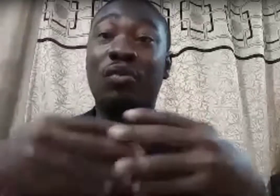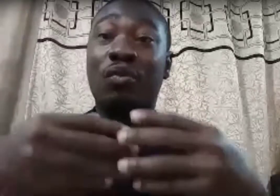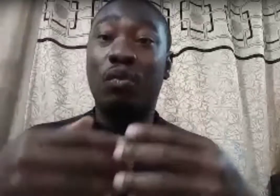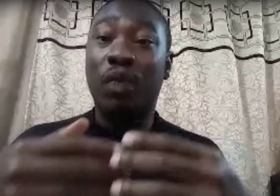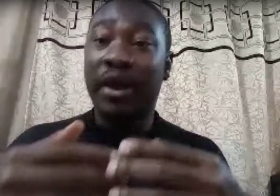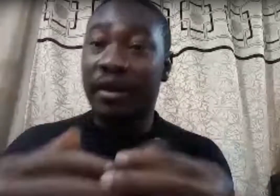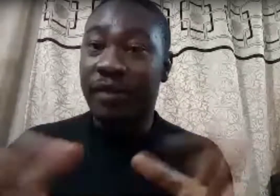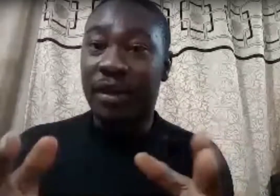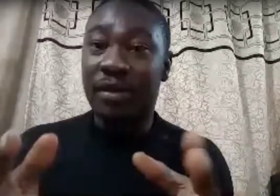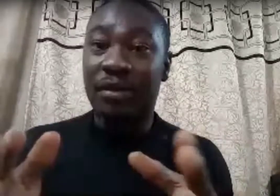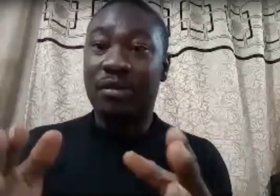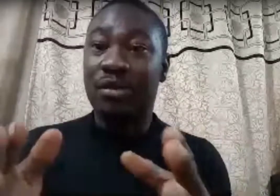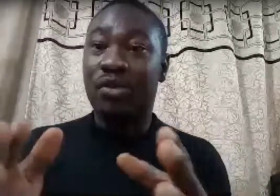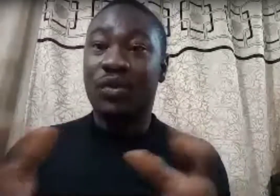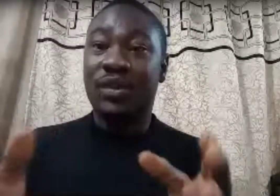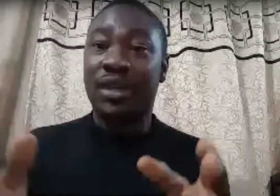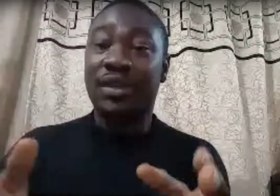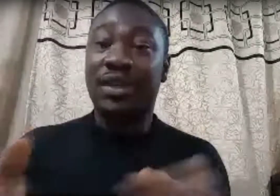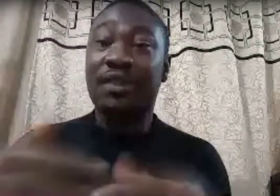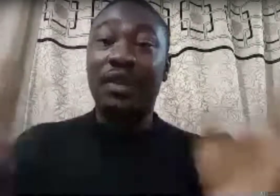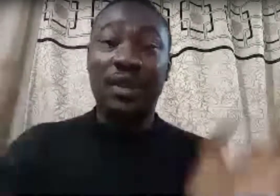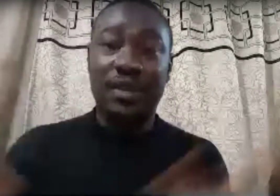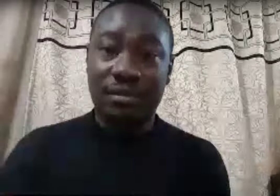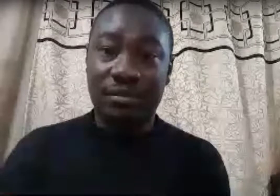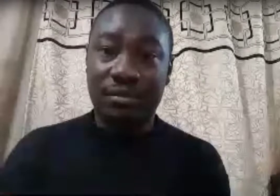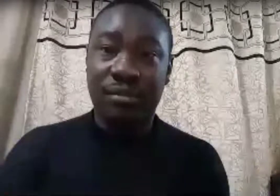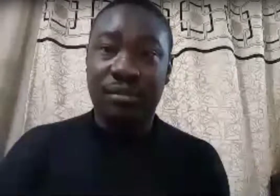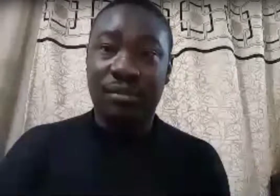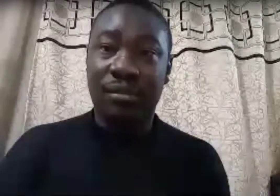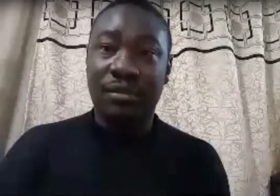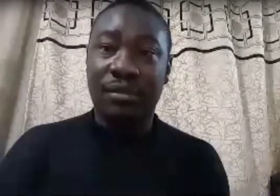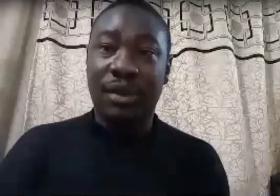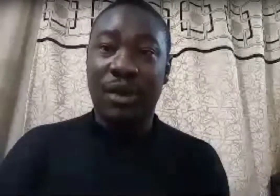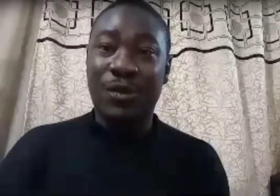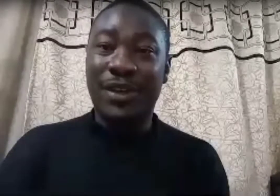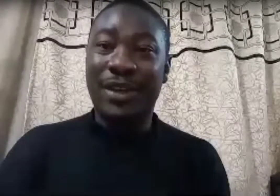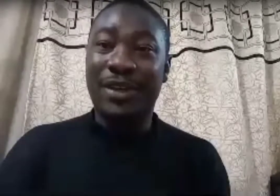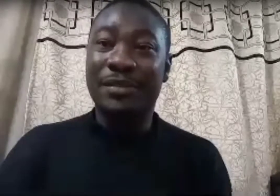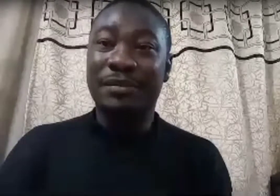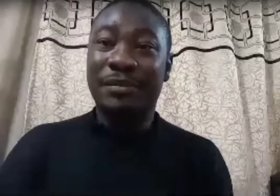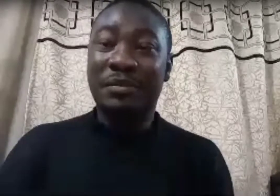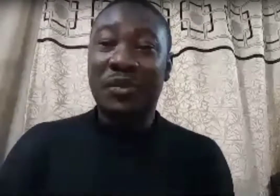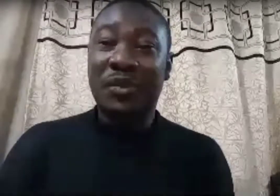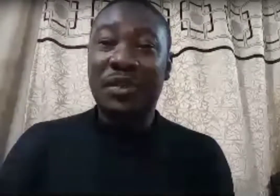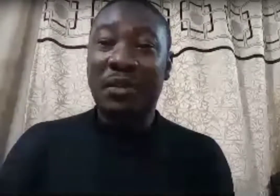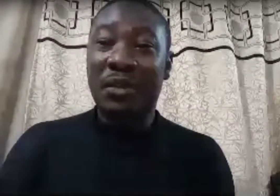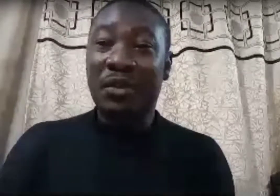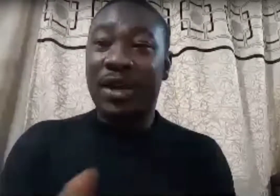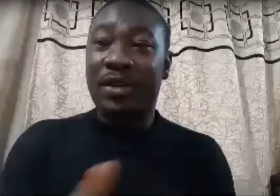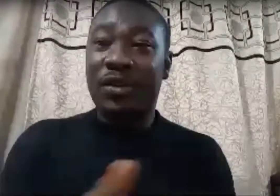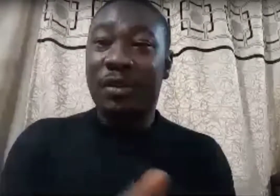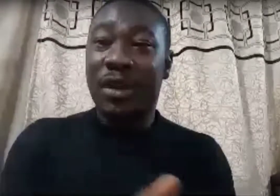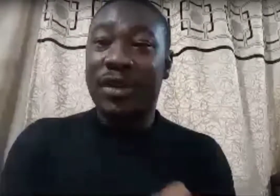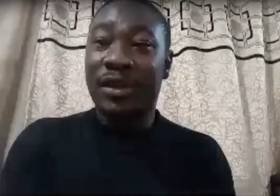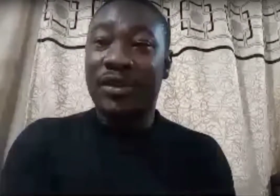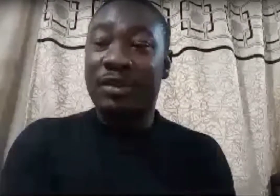sign, till infinity. Are we together? Just like when you learn letters, figures 1 to